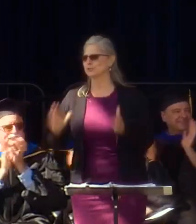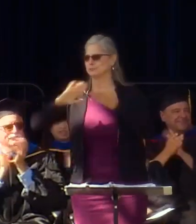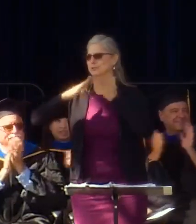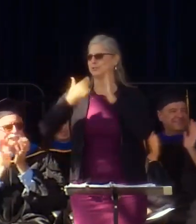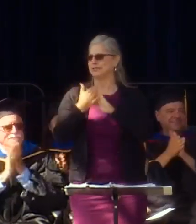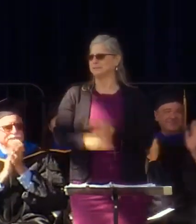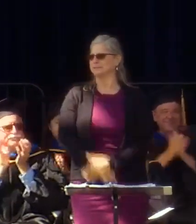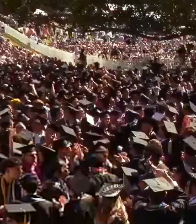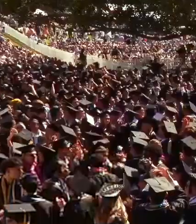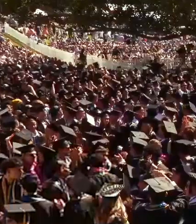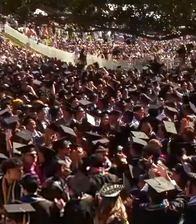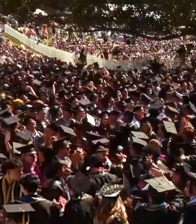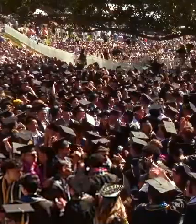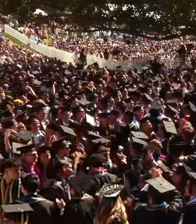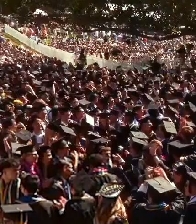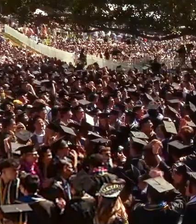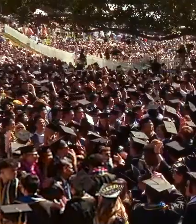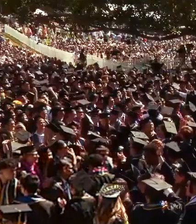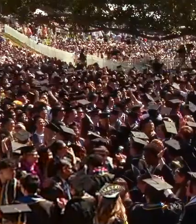community.